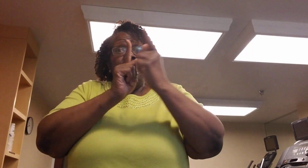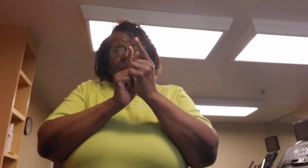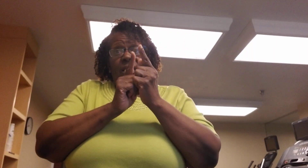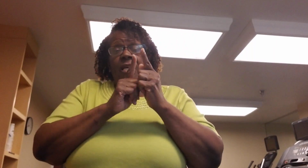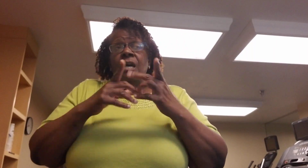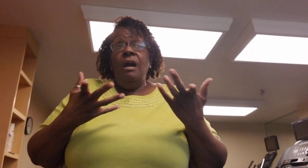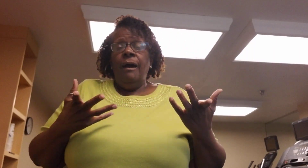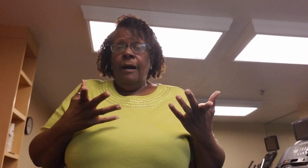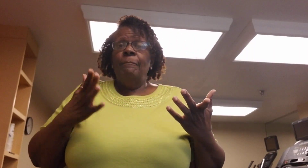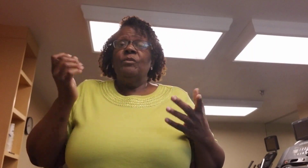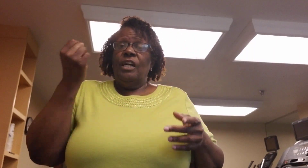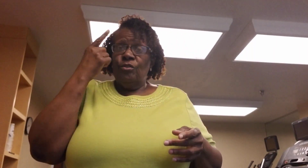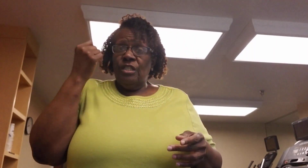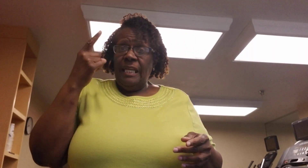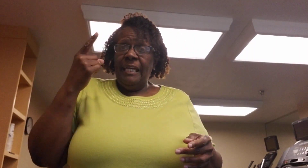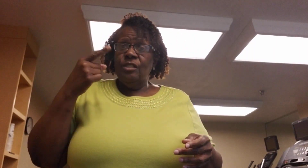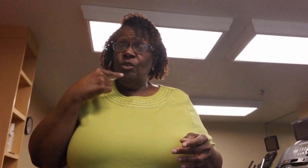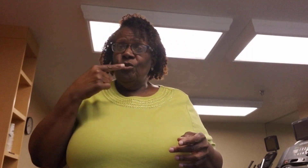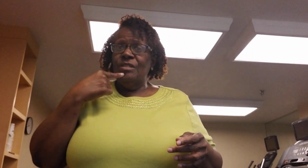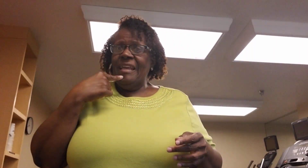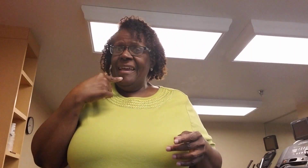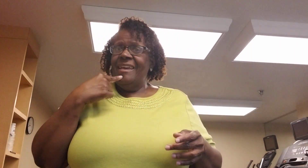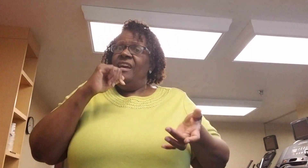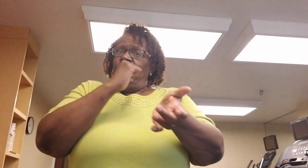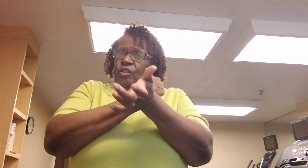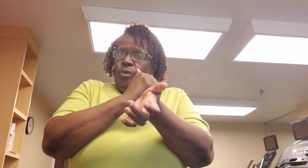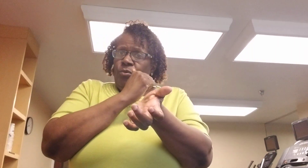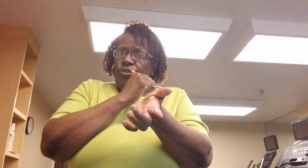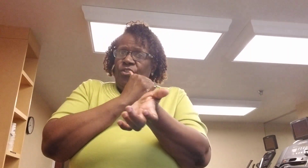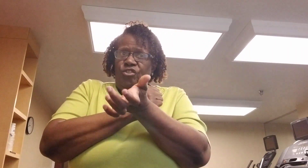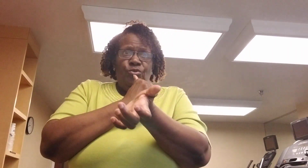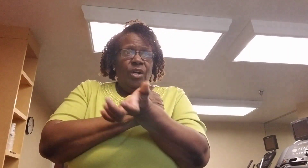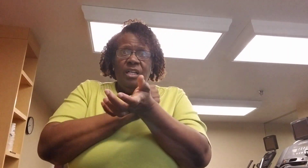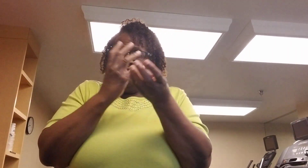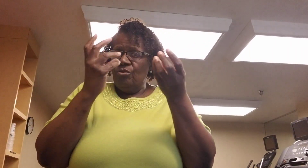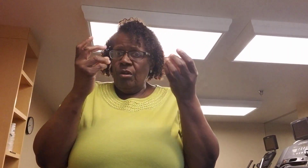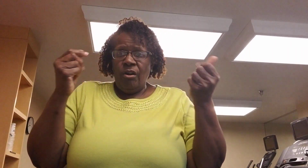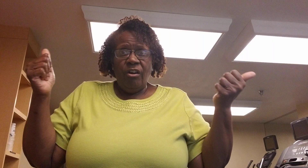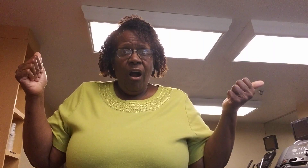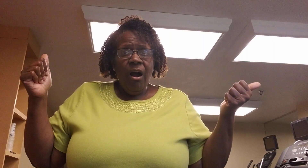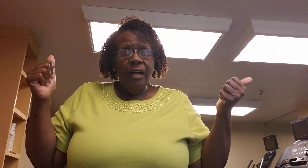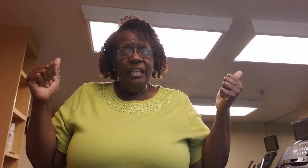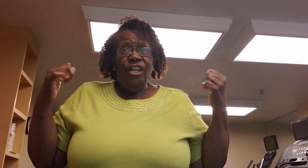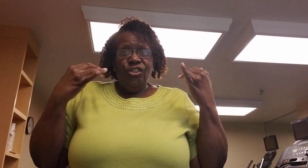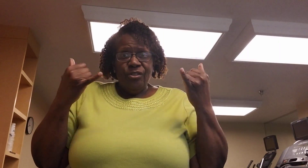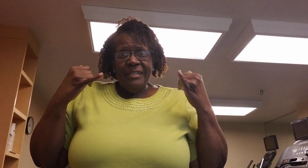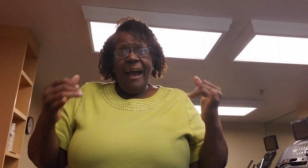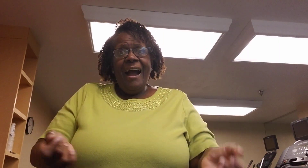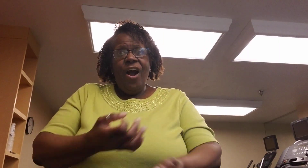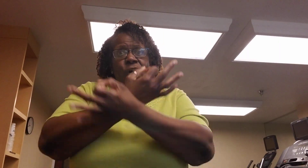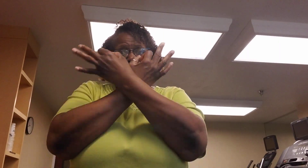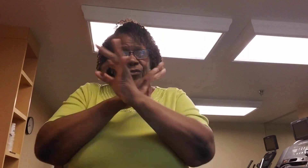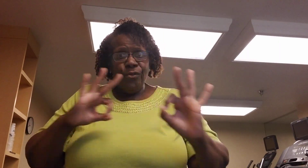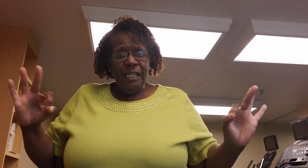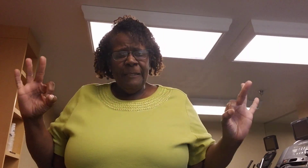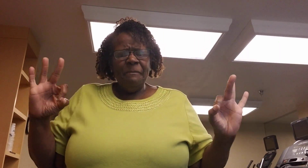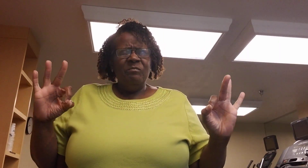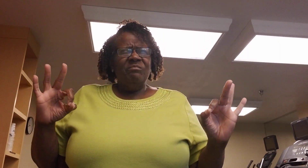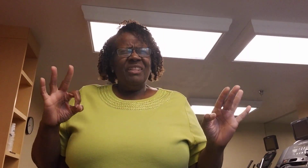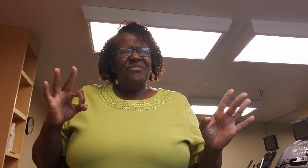meet understands when you say, you know, the drugs are gone, you're now free.